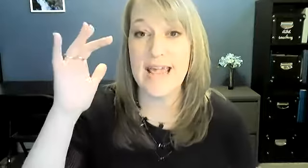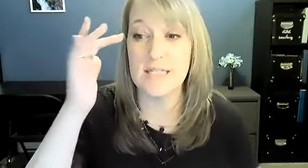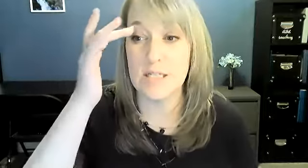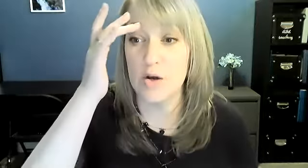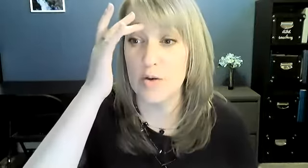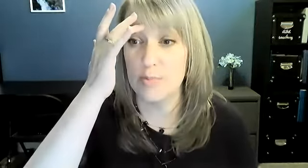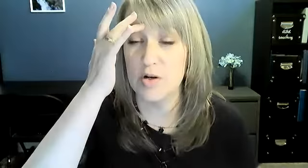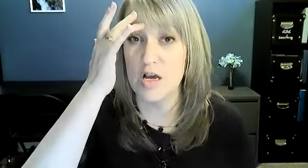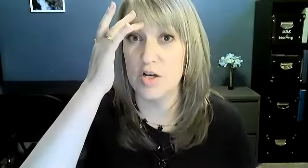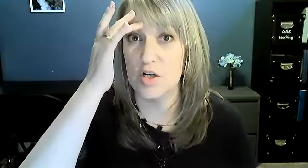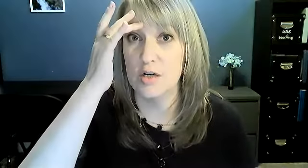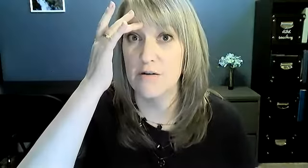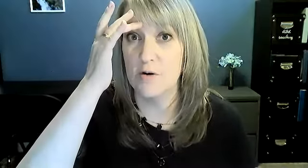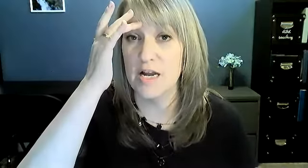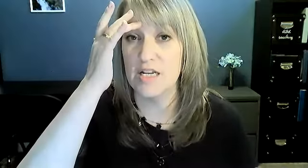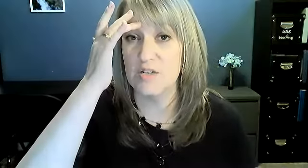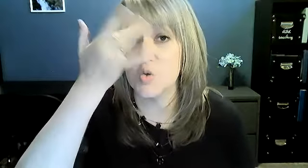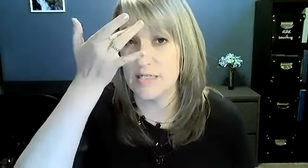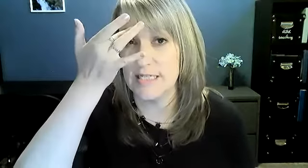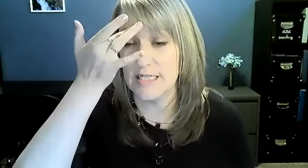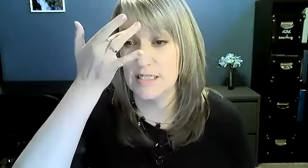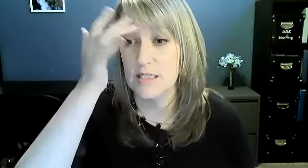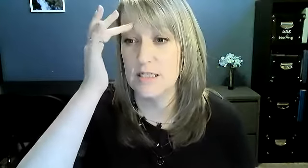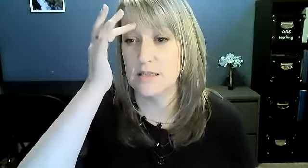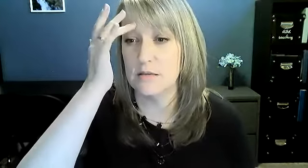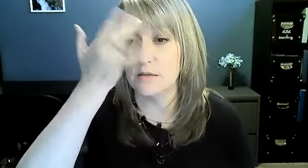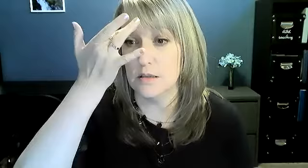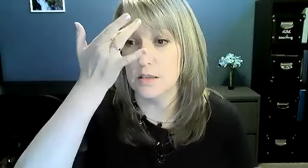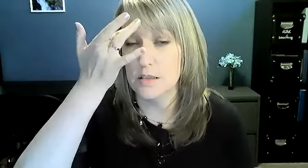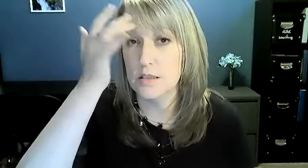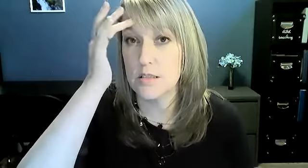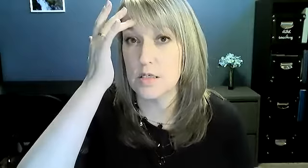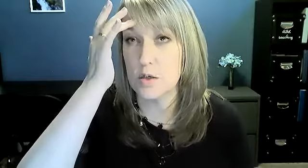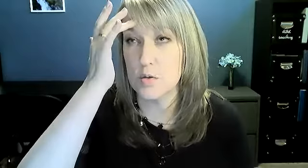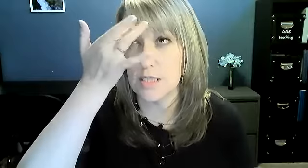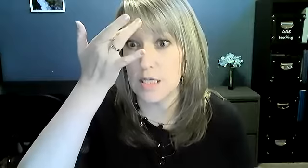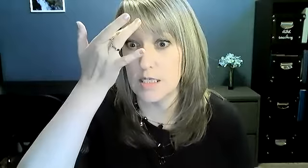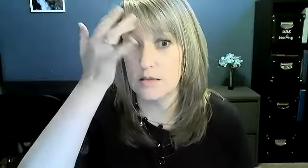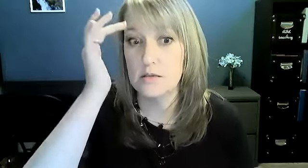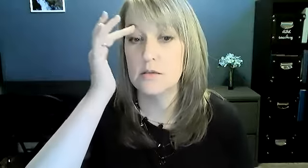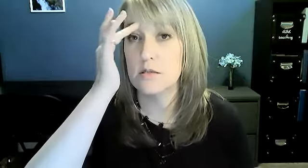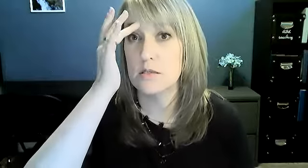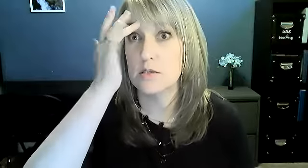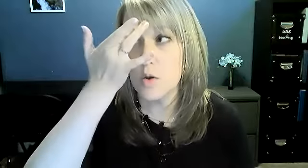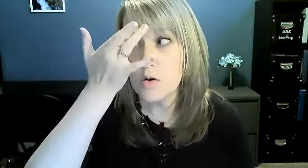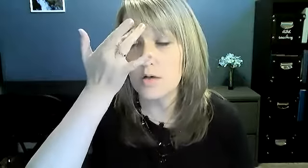one-handed though, and you put it on your forehead and you twist it. Like, oh, so sick of that. So annoyed with